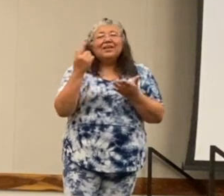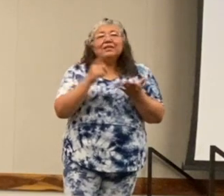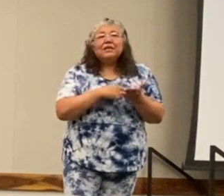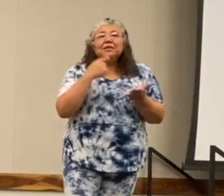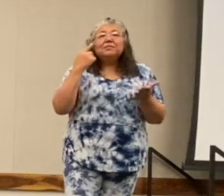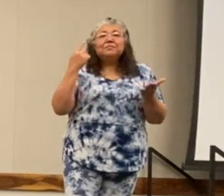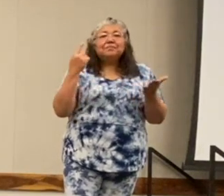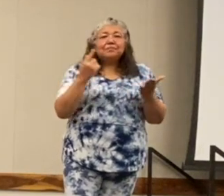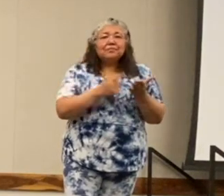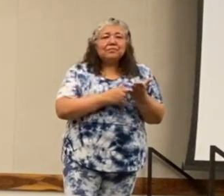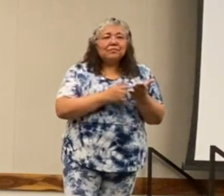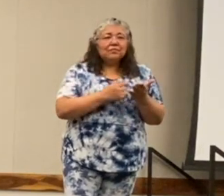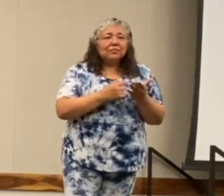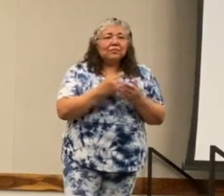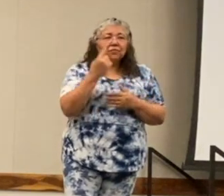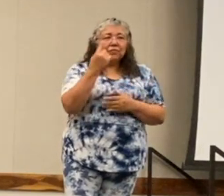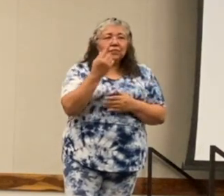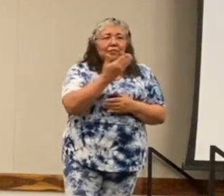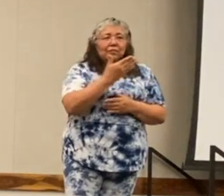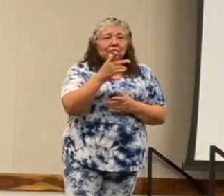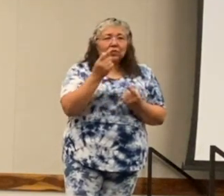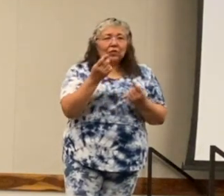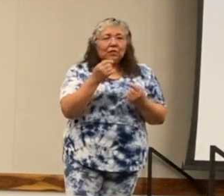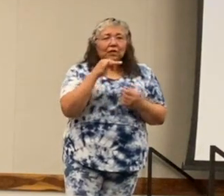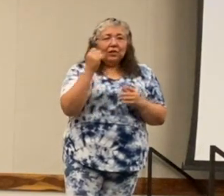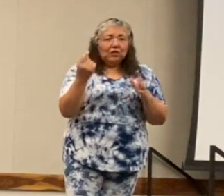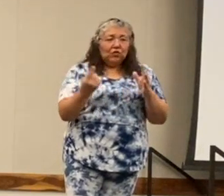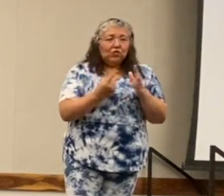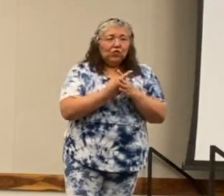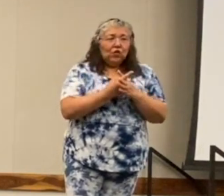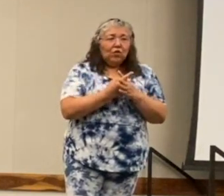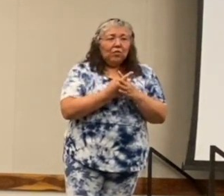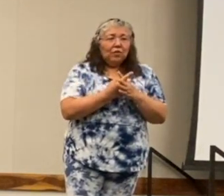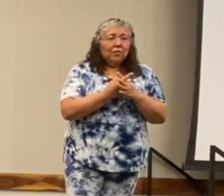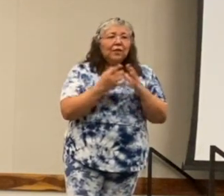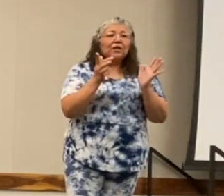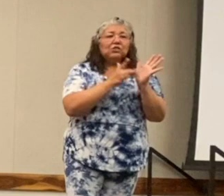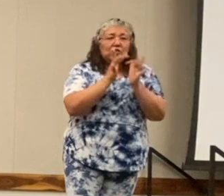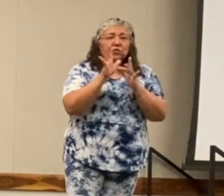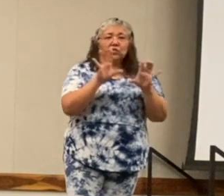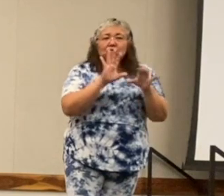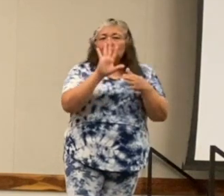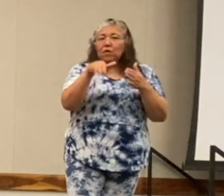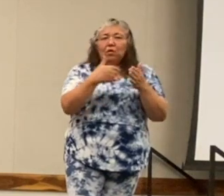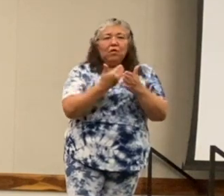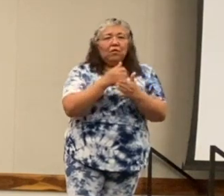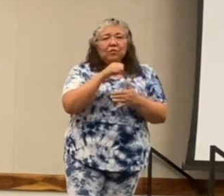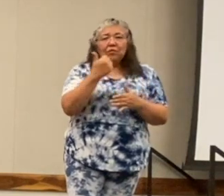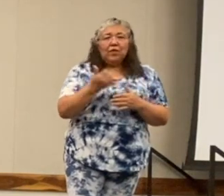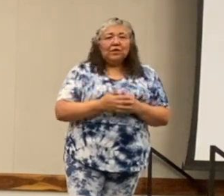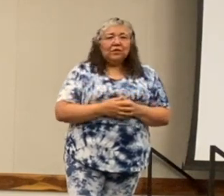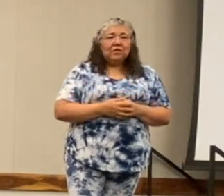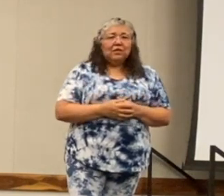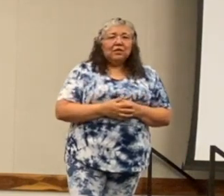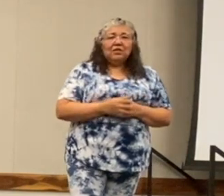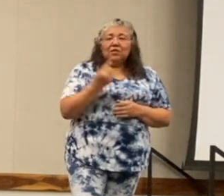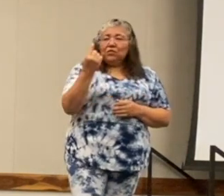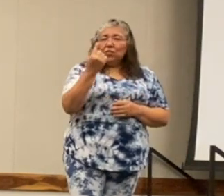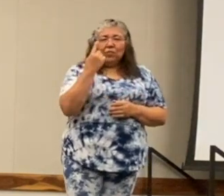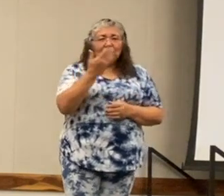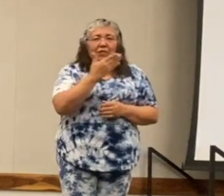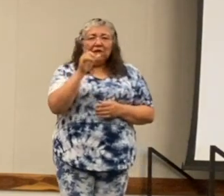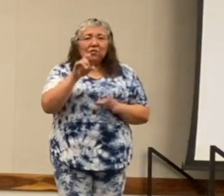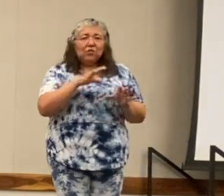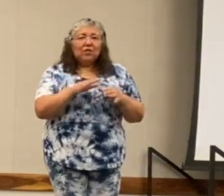Sometimes all you have to do is show up and Jesus will do the rest. That's all you have to do. It's